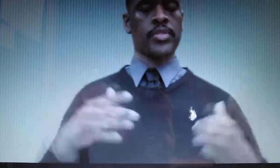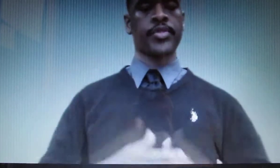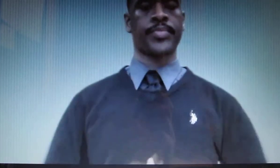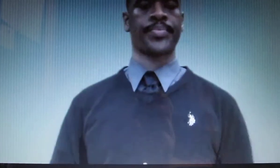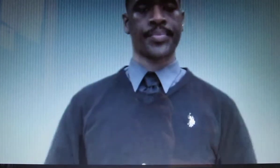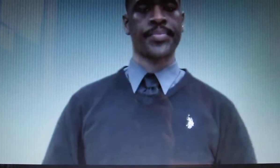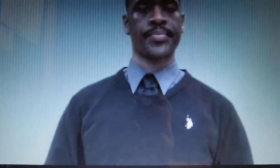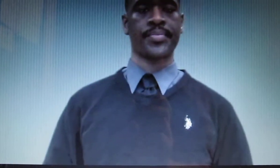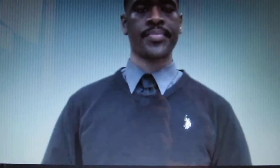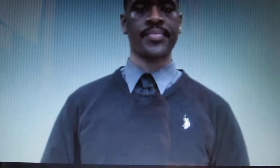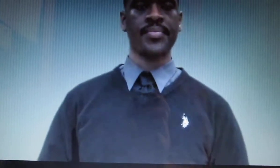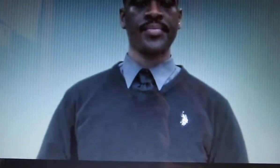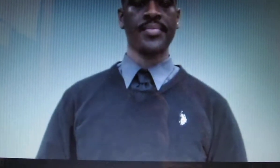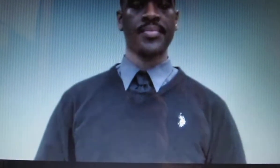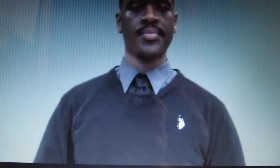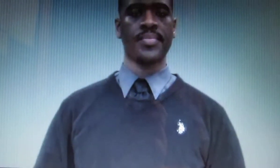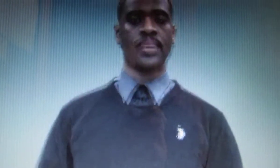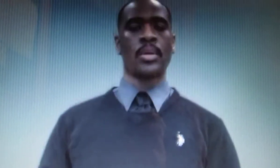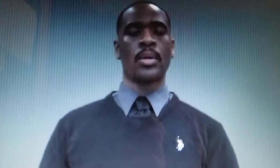That's all signs that are accepted here in America.